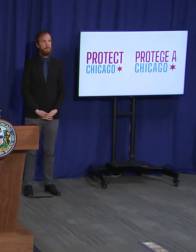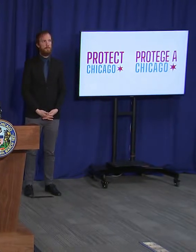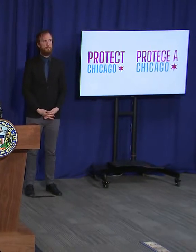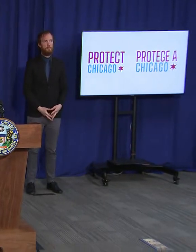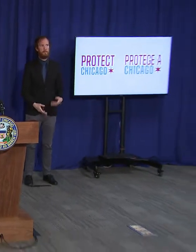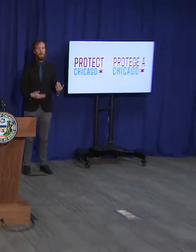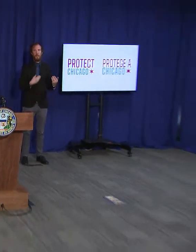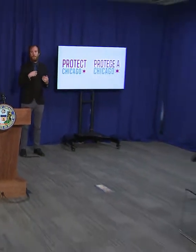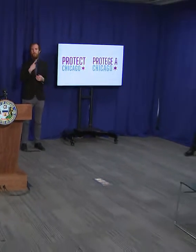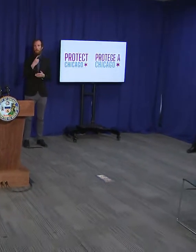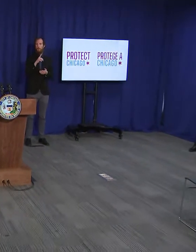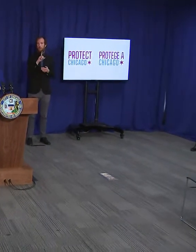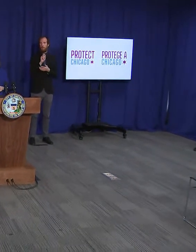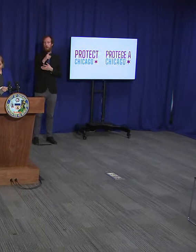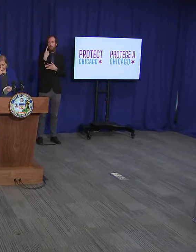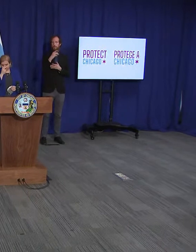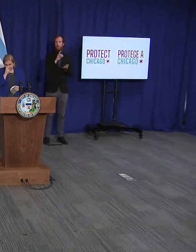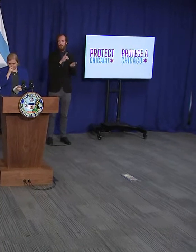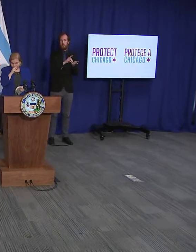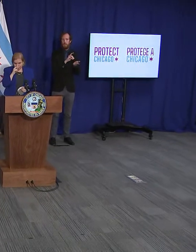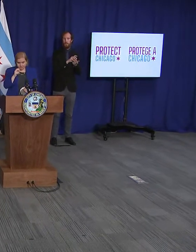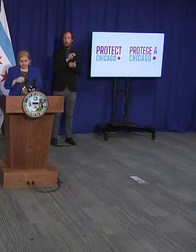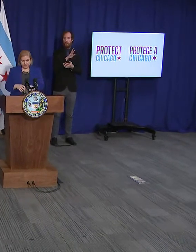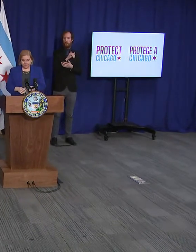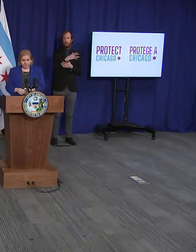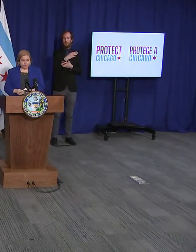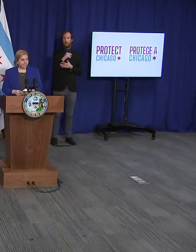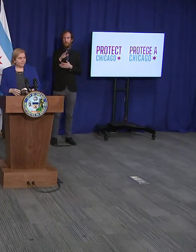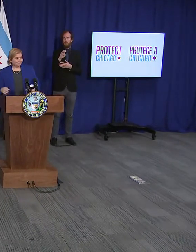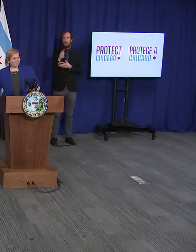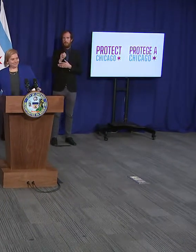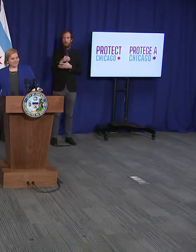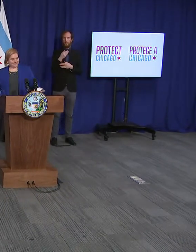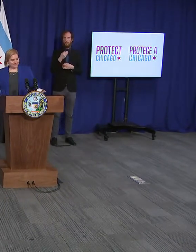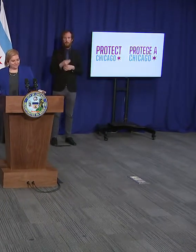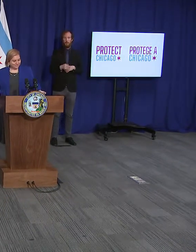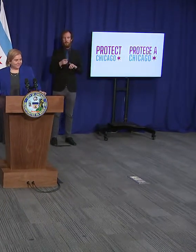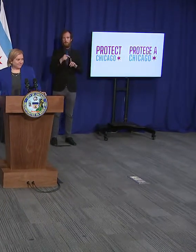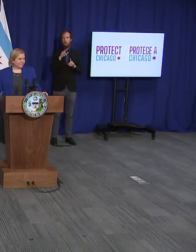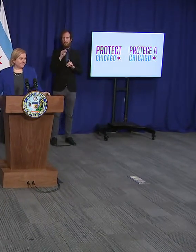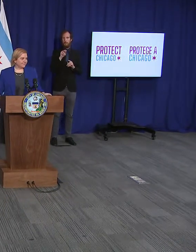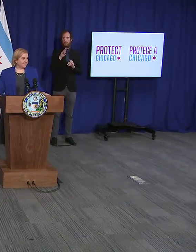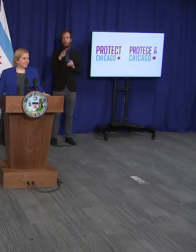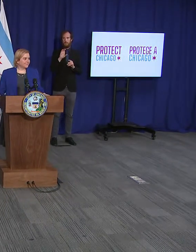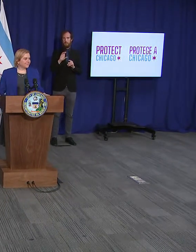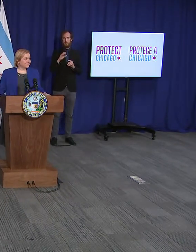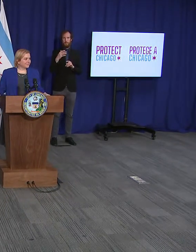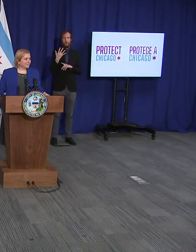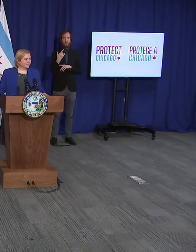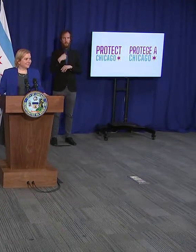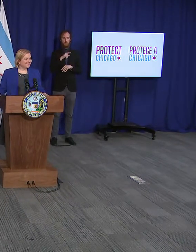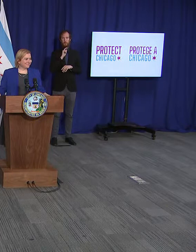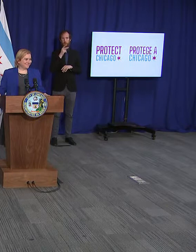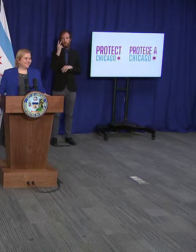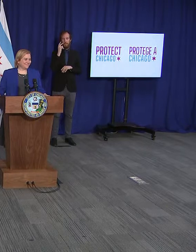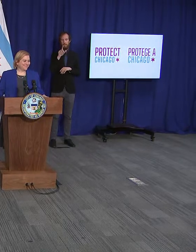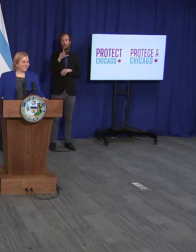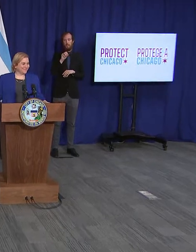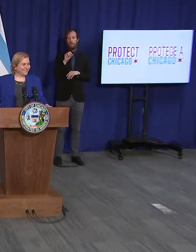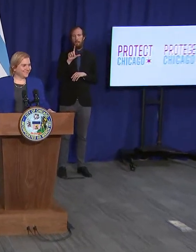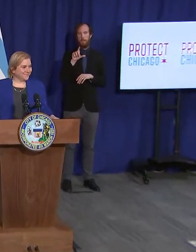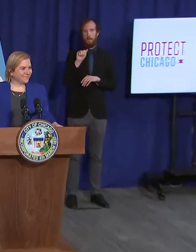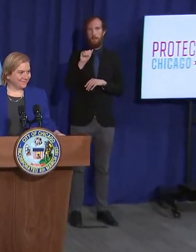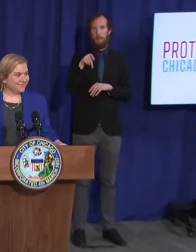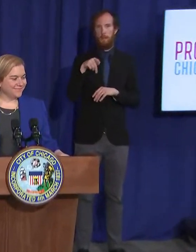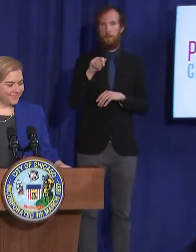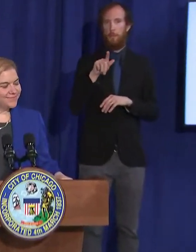I have one for Dr. Arwady and for CEO Martinez. Kate Chappell, NBC 5. I'm sure you saw Lollapalooza announced